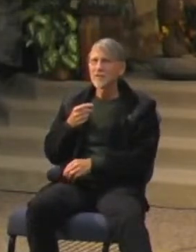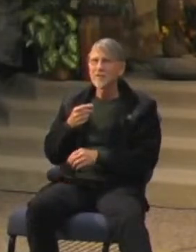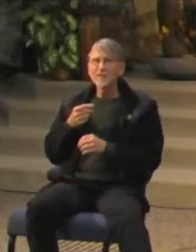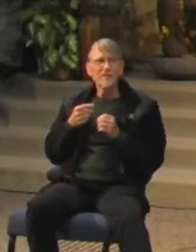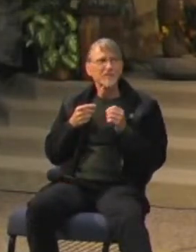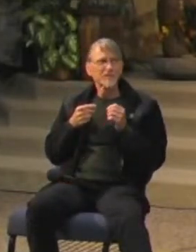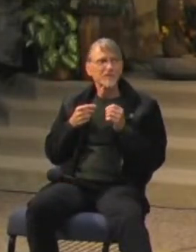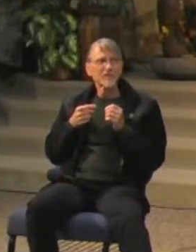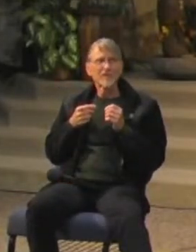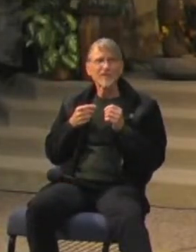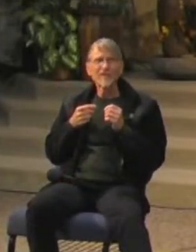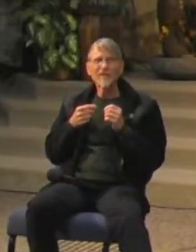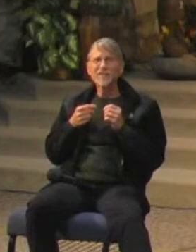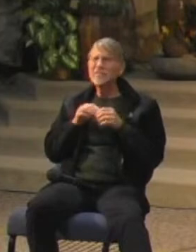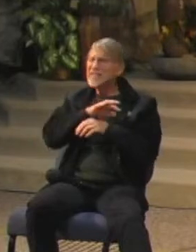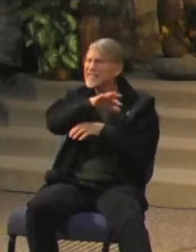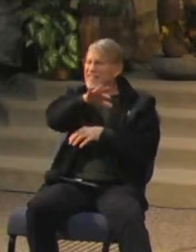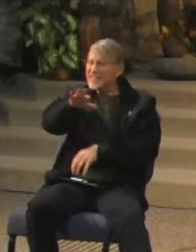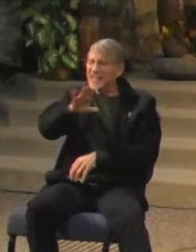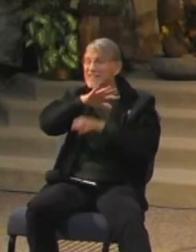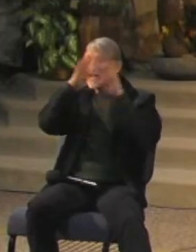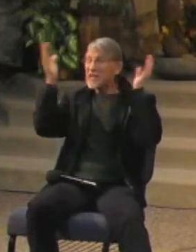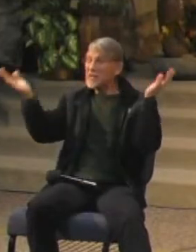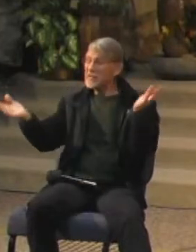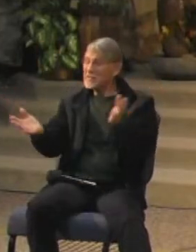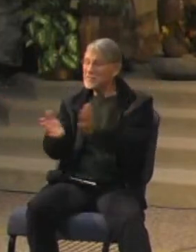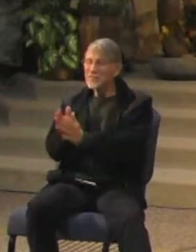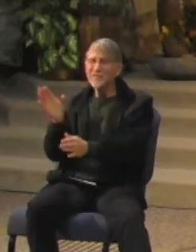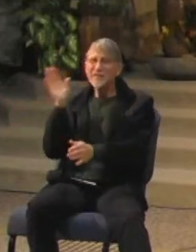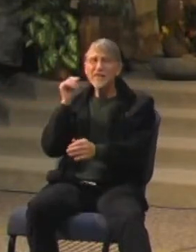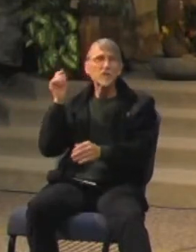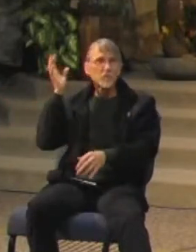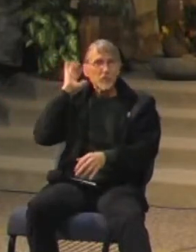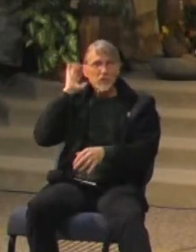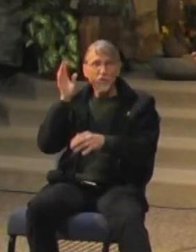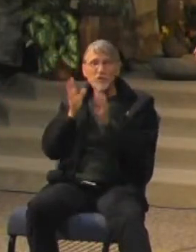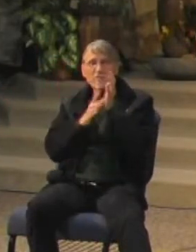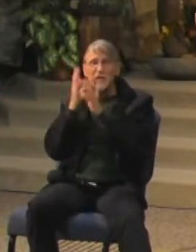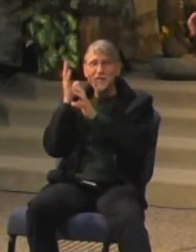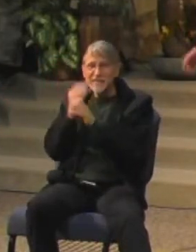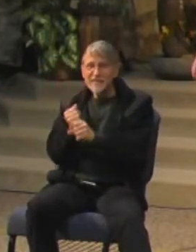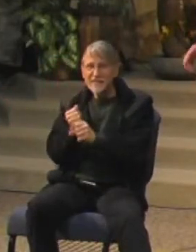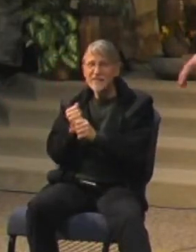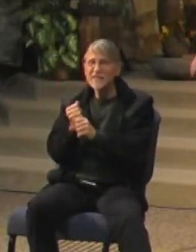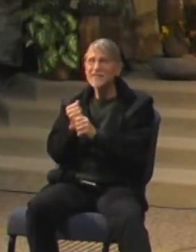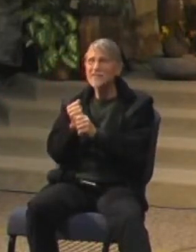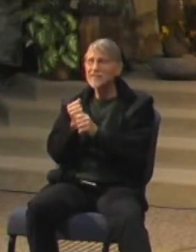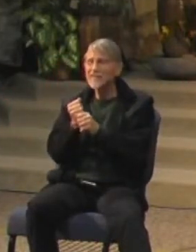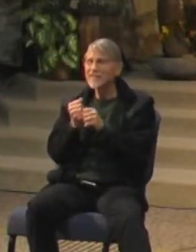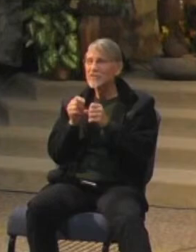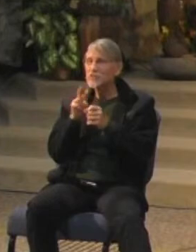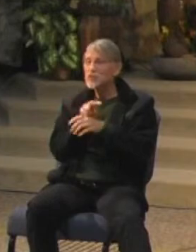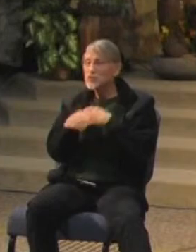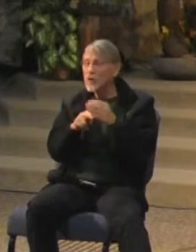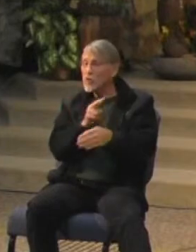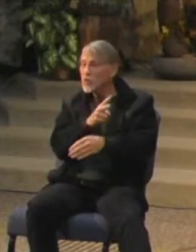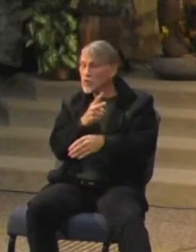And I wish they all could hear stories of Rico and how she came to faith working with you, just answering